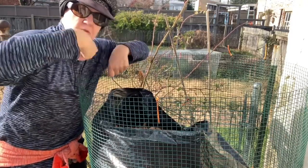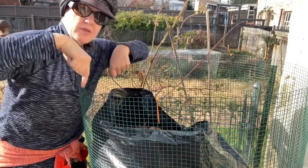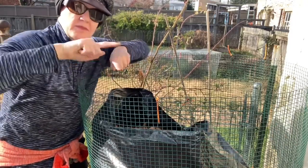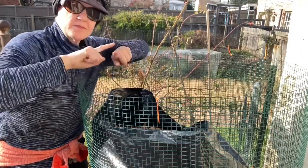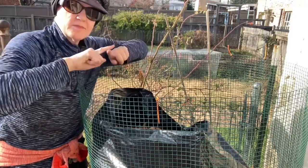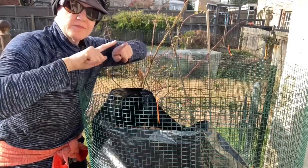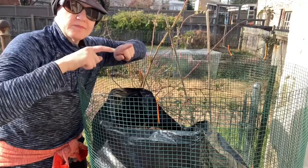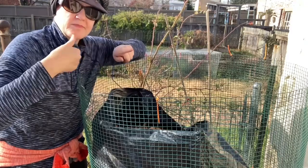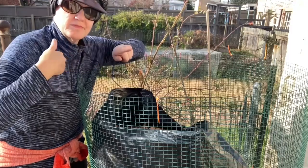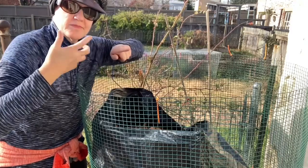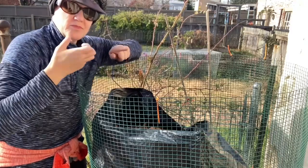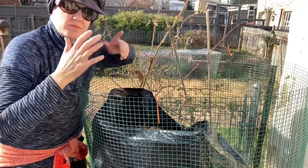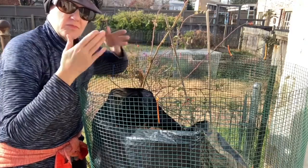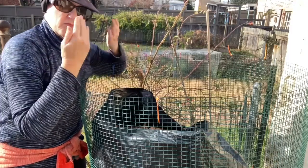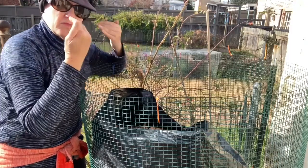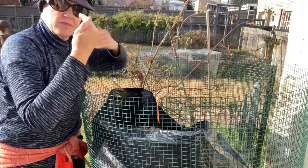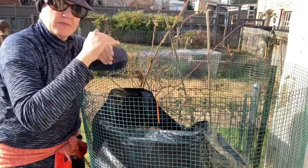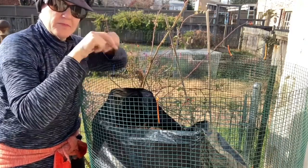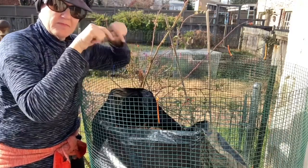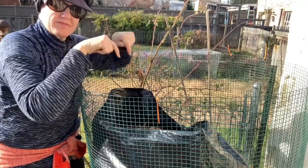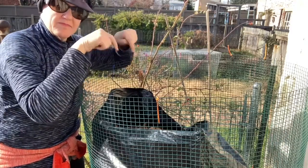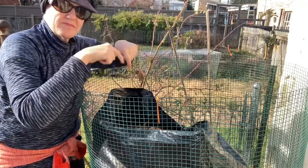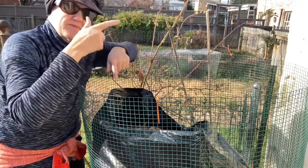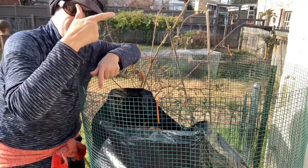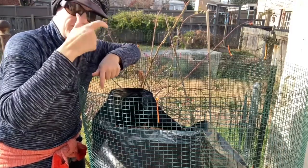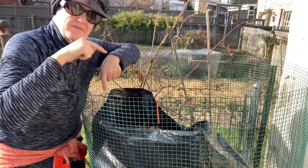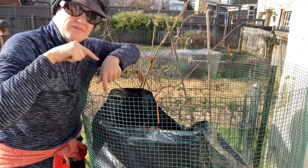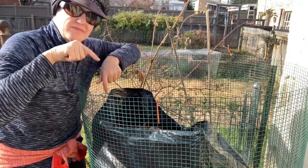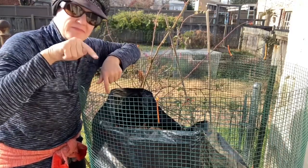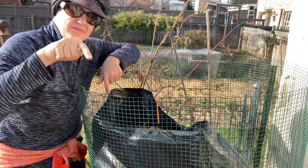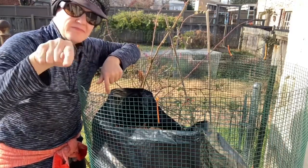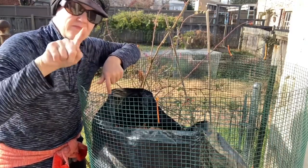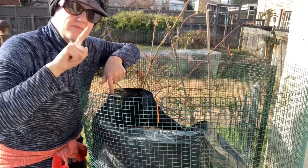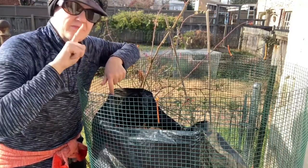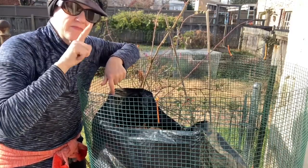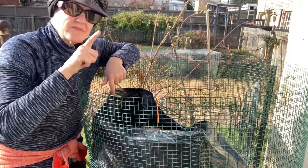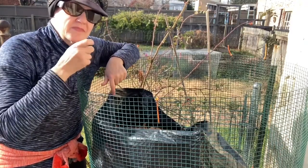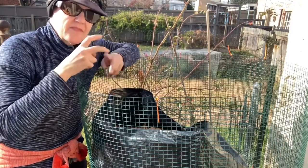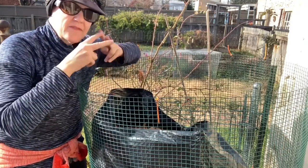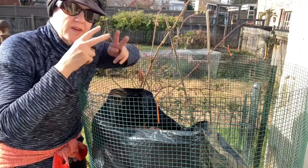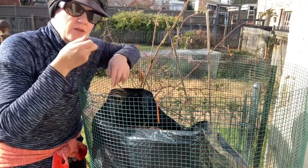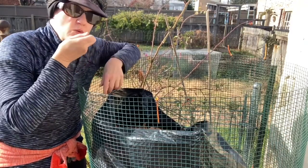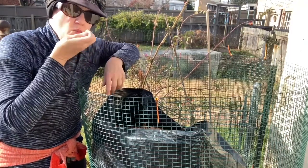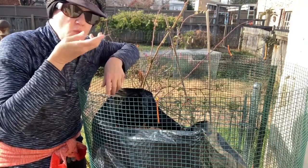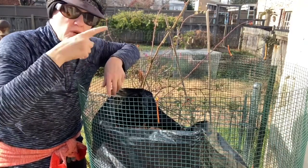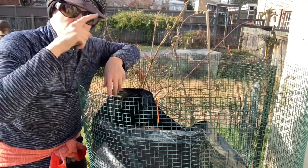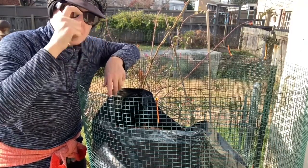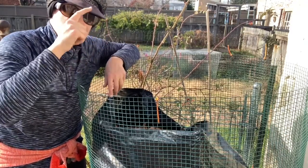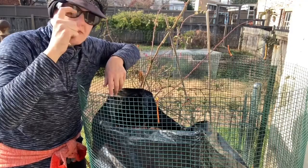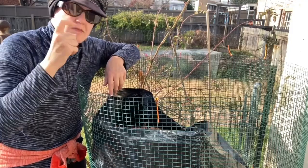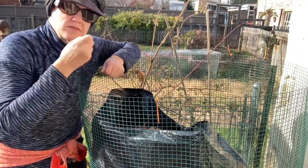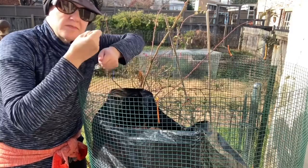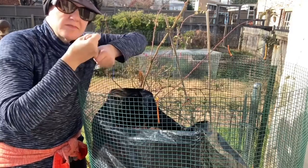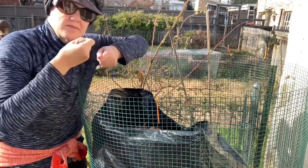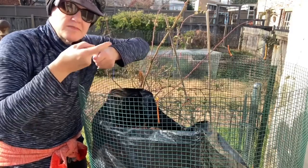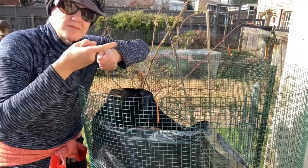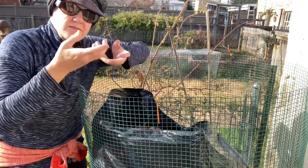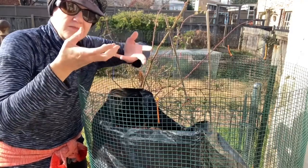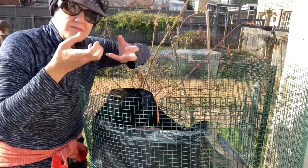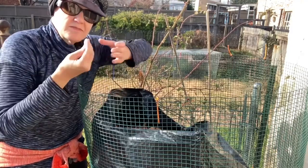this ring bigger, but I want to limit the space because this is a very warm spot in the summer. And